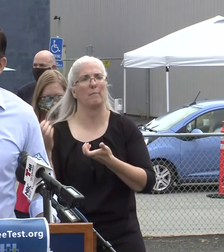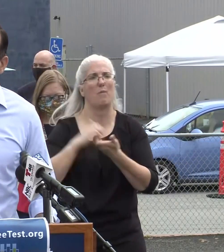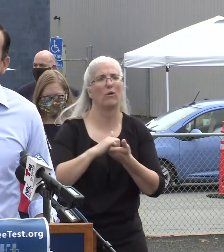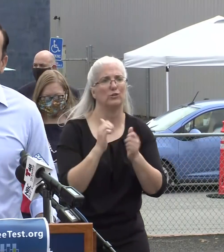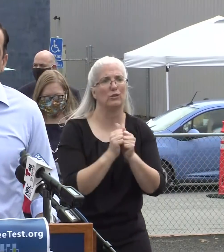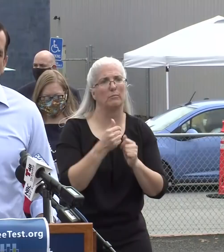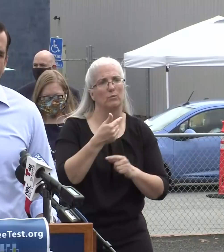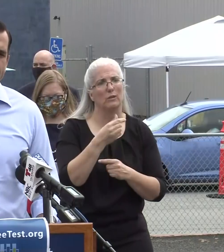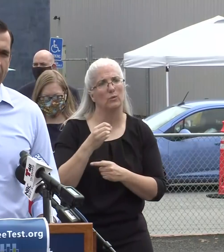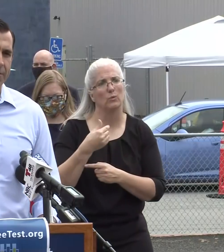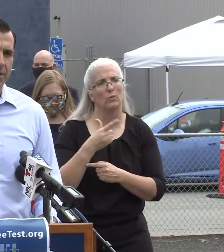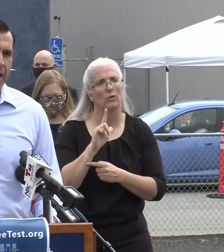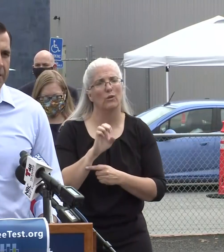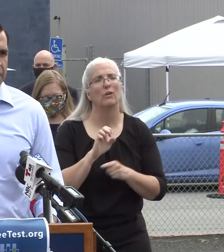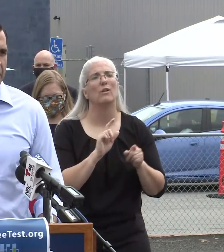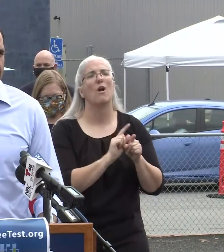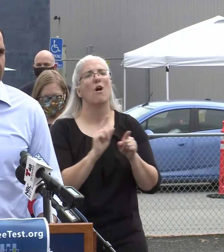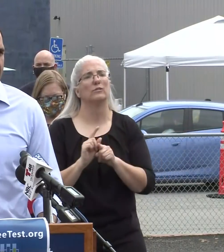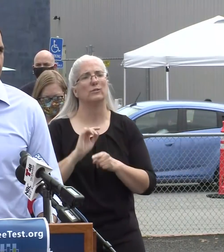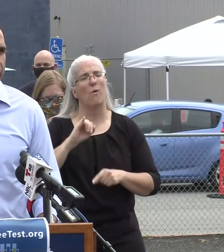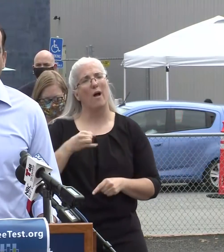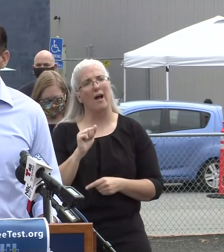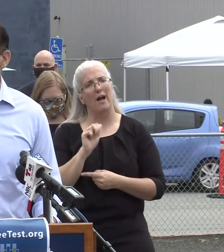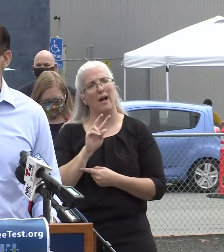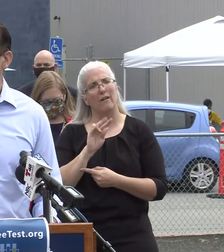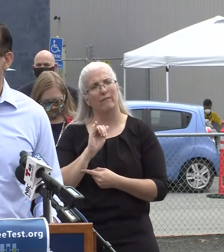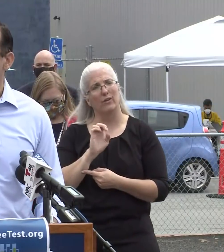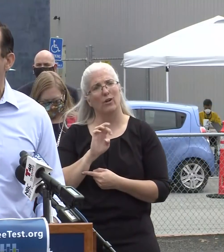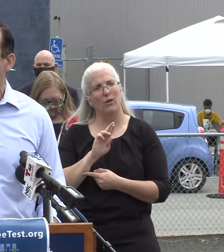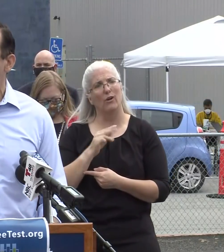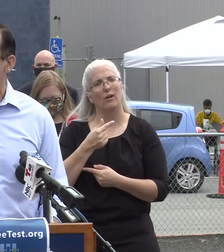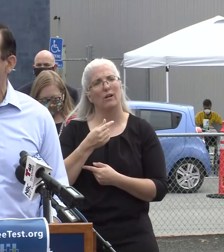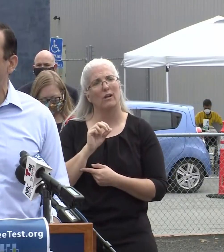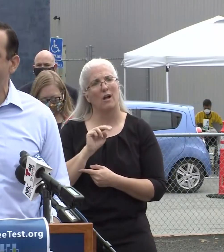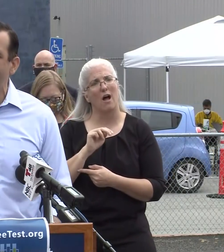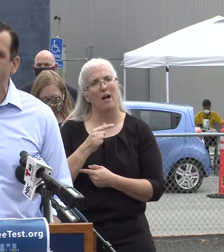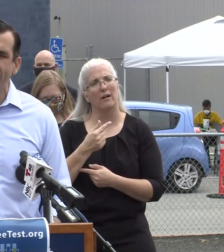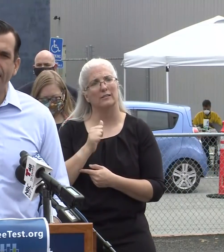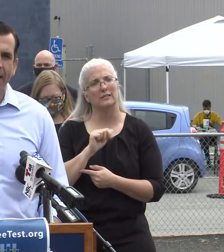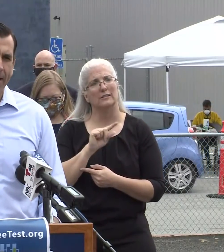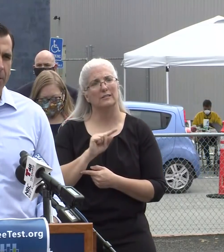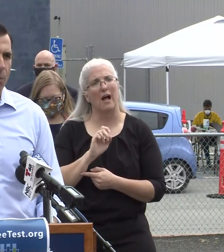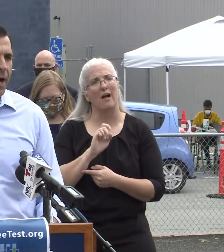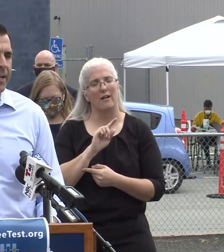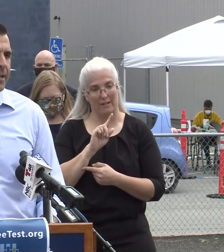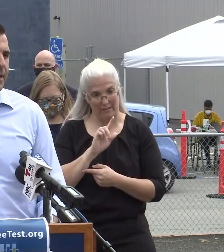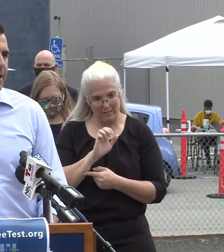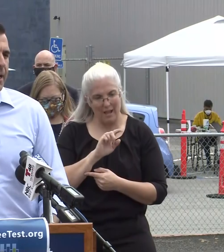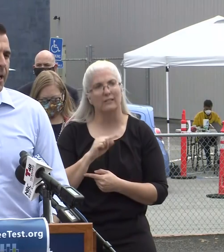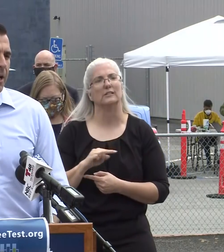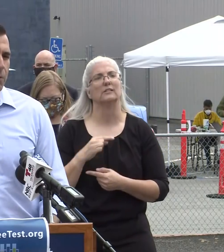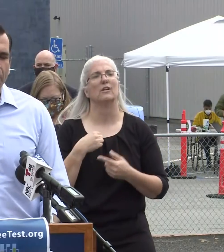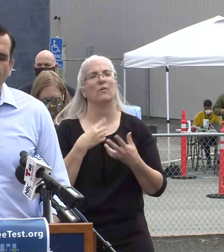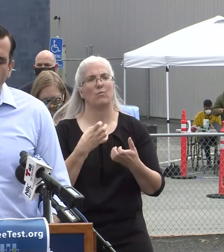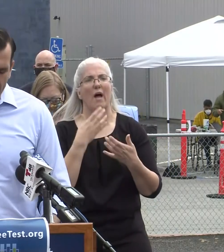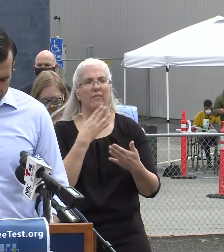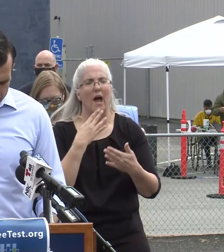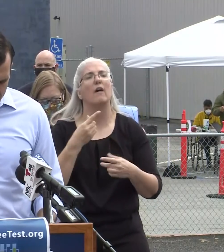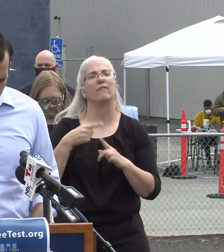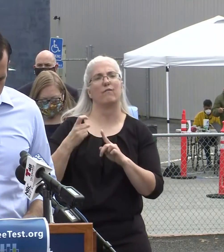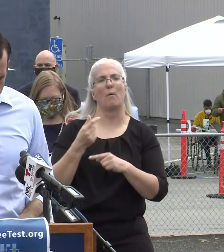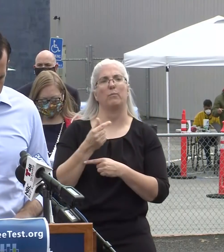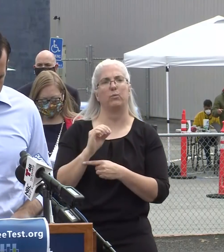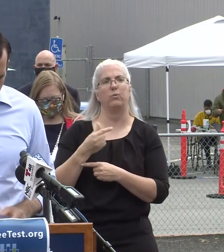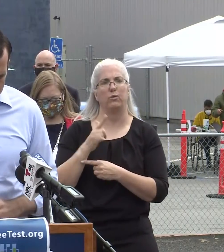has been working with us day after day to figure out how we can continue to expand testing here in San Jose and countywide. Ruth Porat